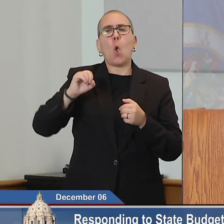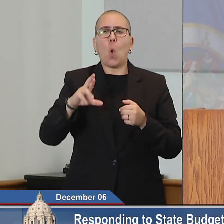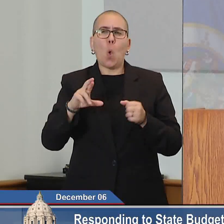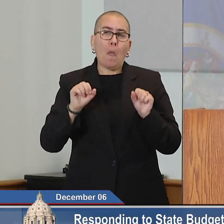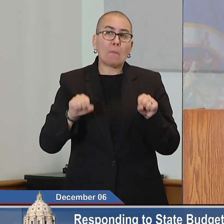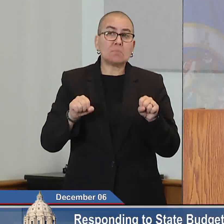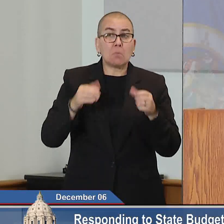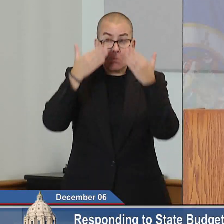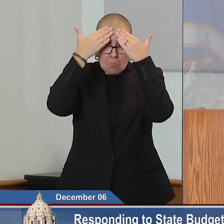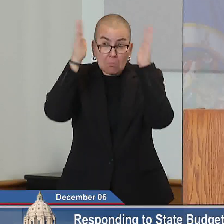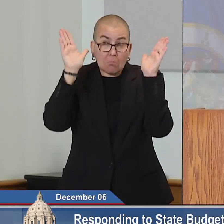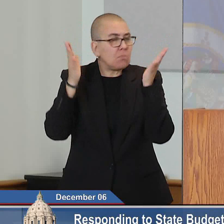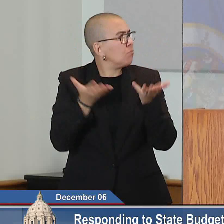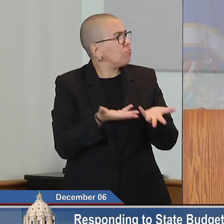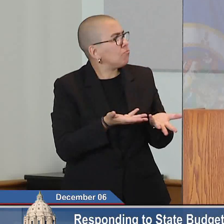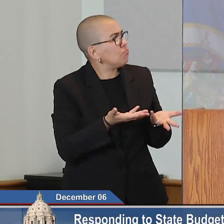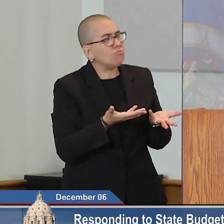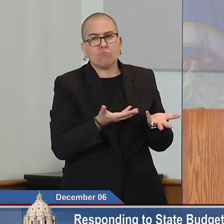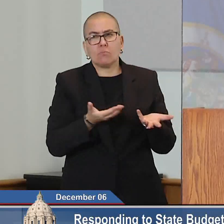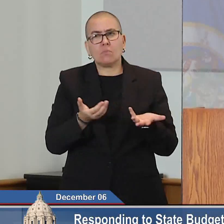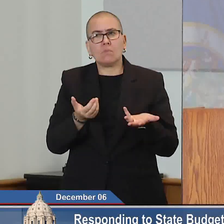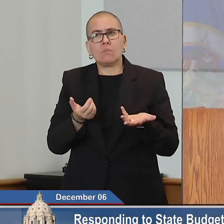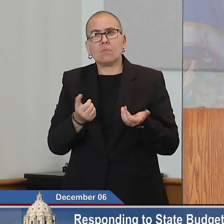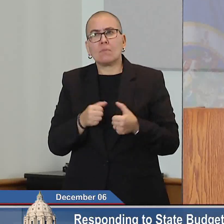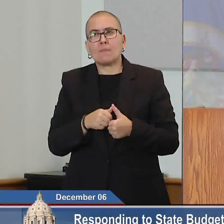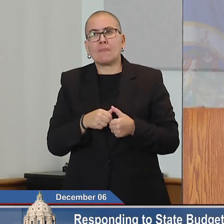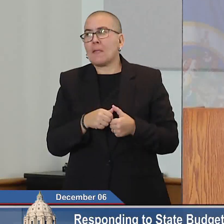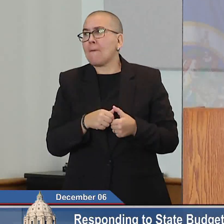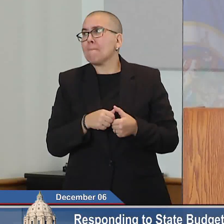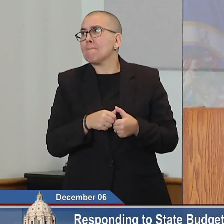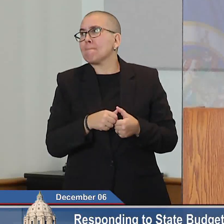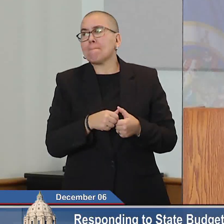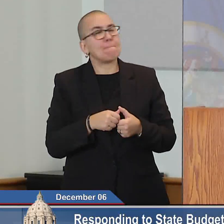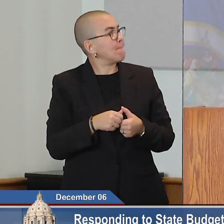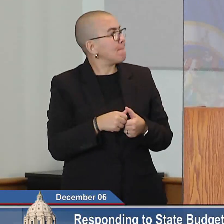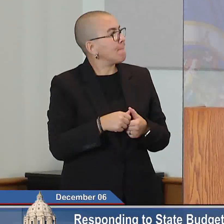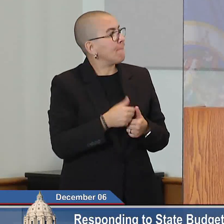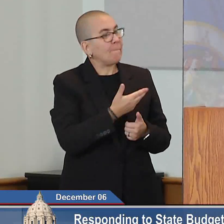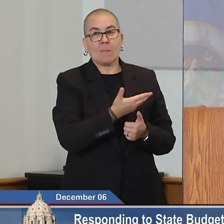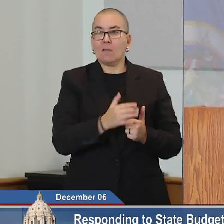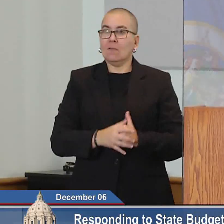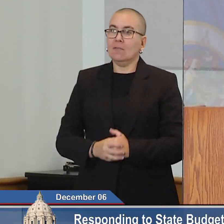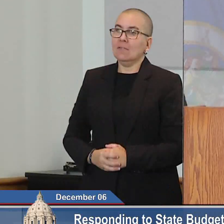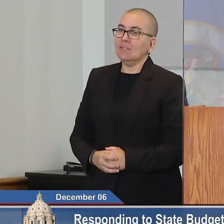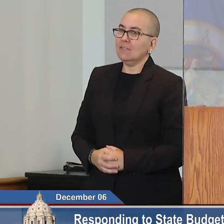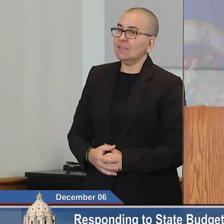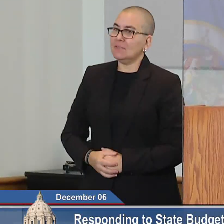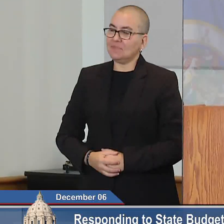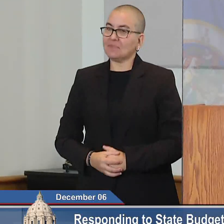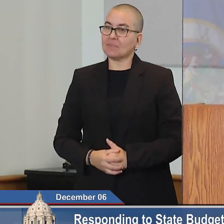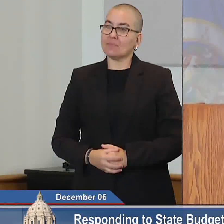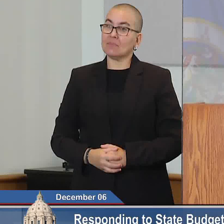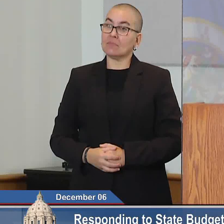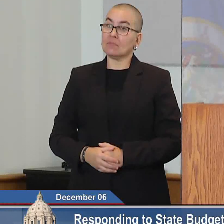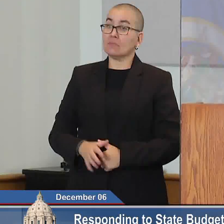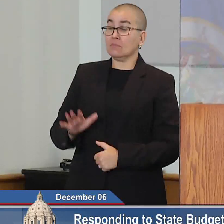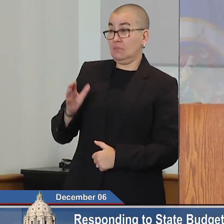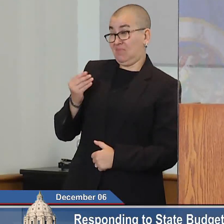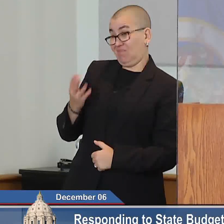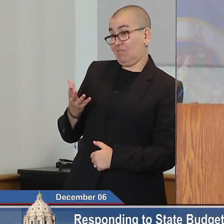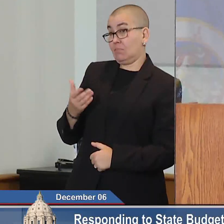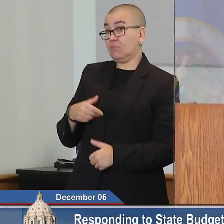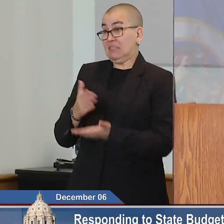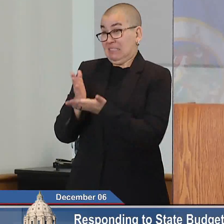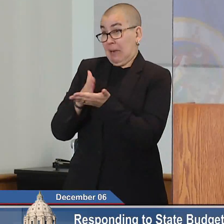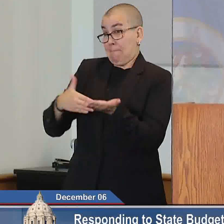has been determined to go ahead with the total of them? Well, we have some members that came up. That